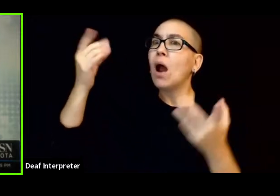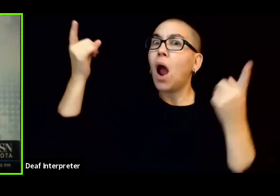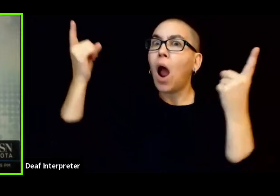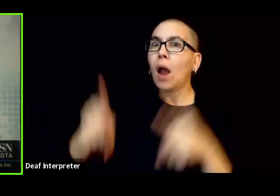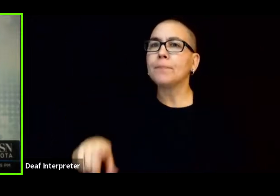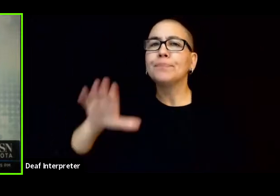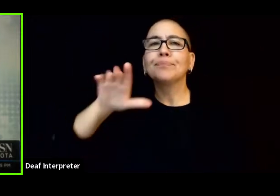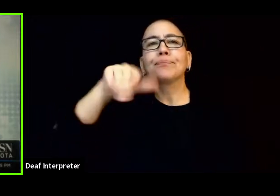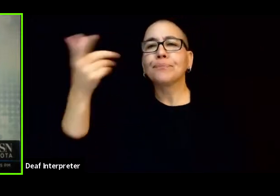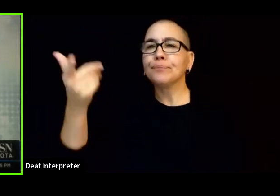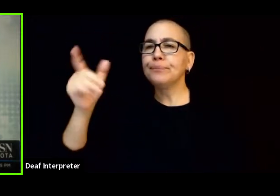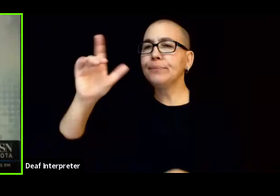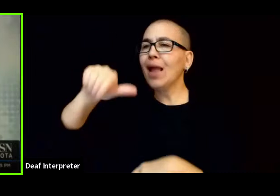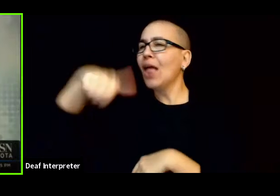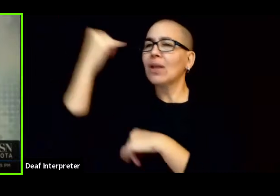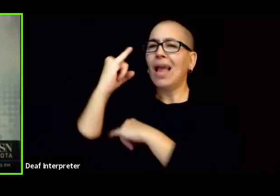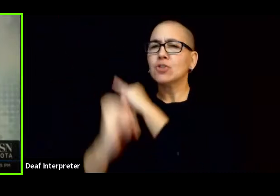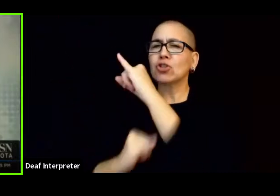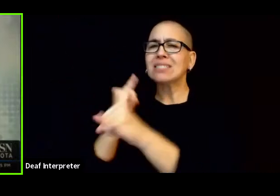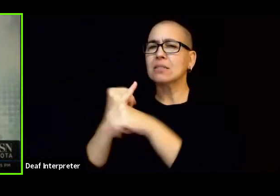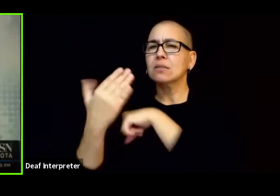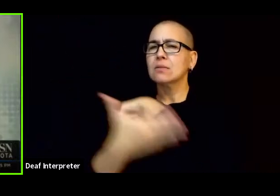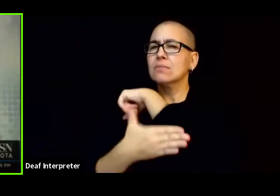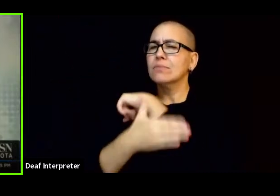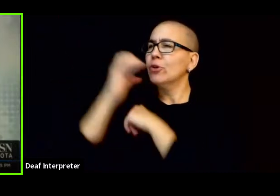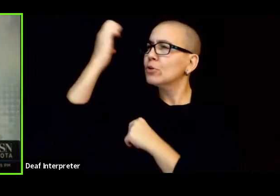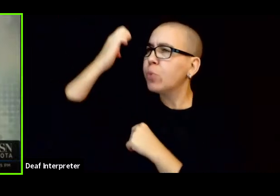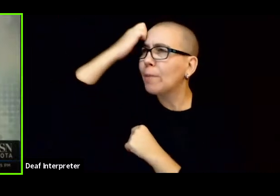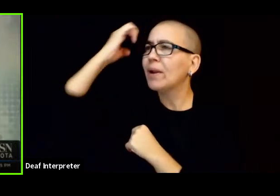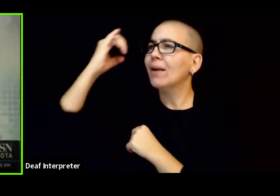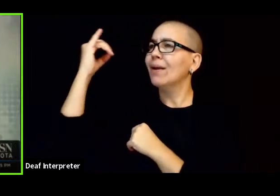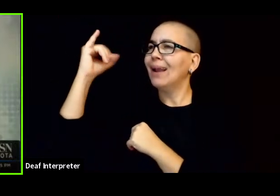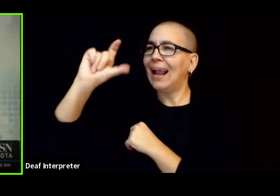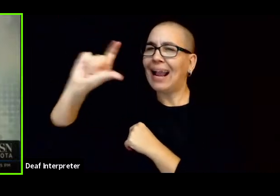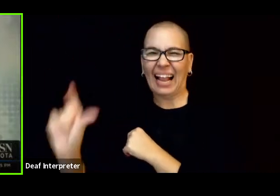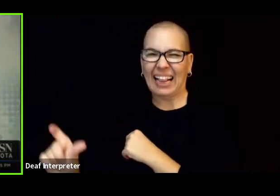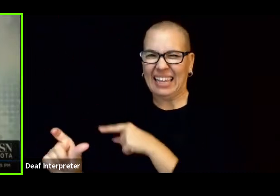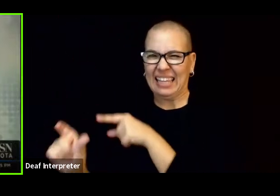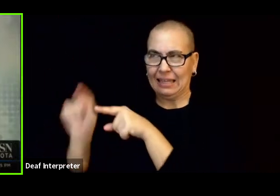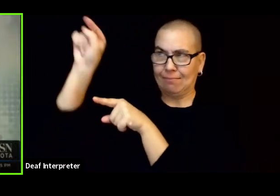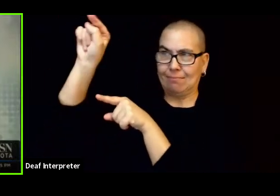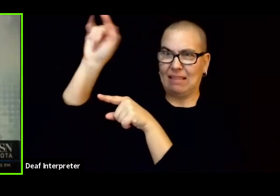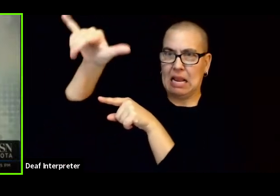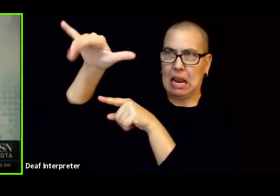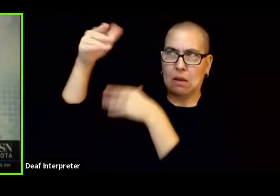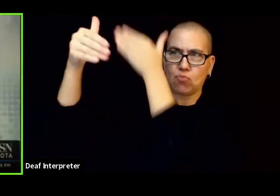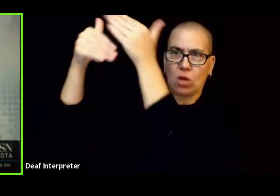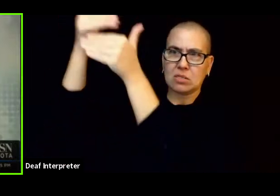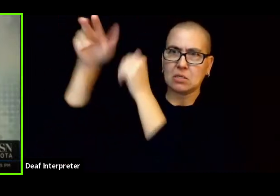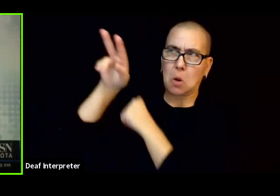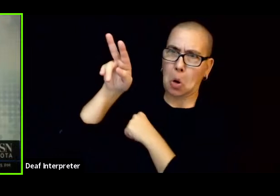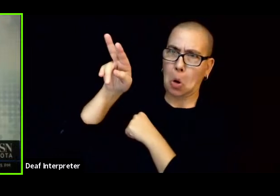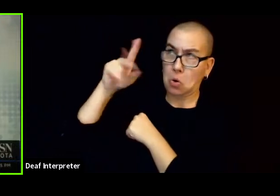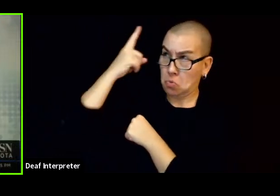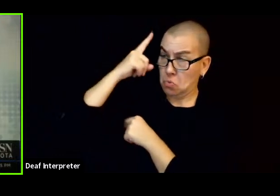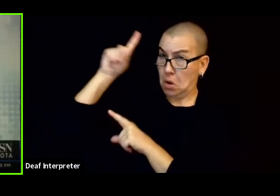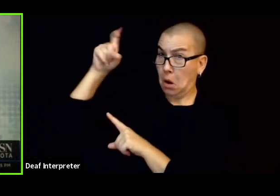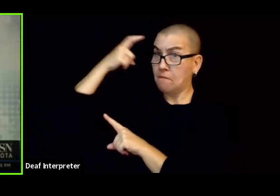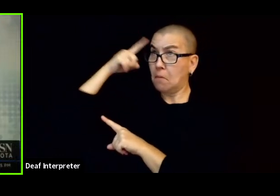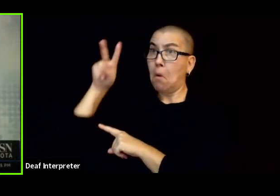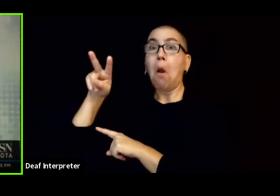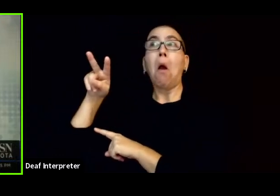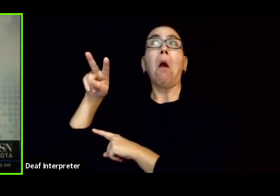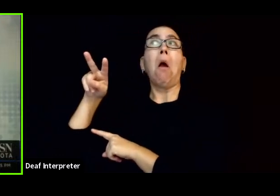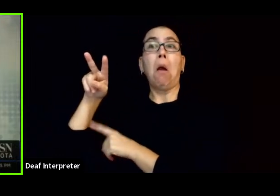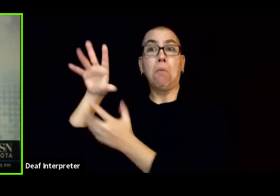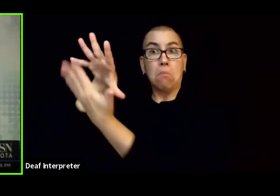that in mind, I'm assuming you don't want to wait until you run out to react. It does make me wonder if you're considering any kind of dial back in the coming days, whether it be in